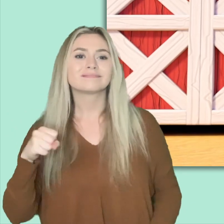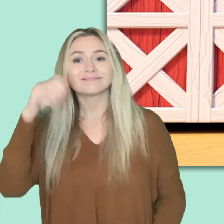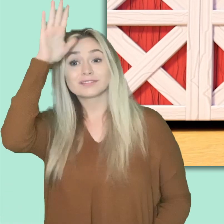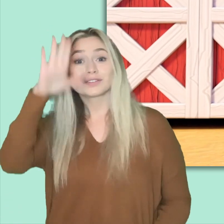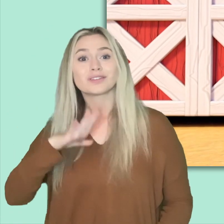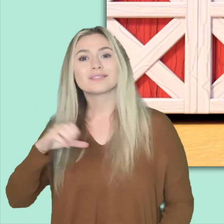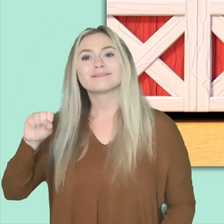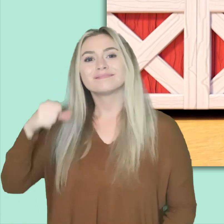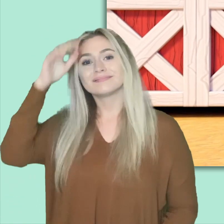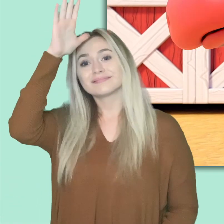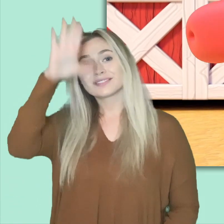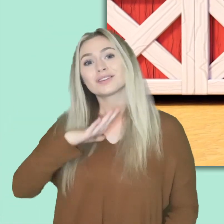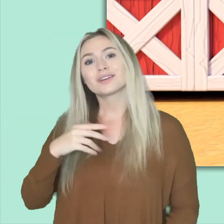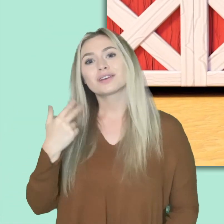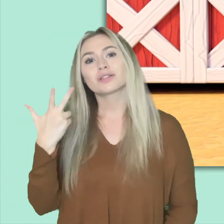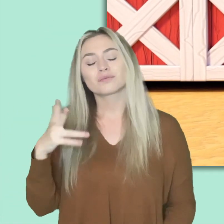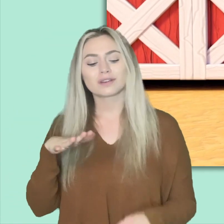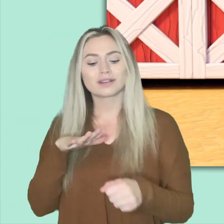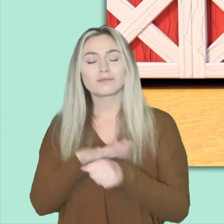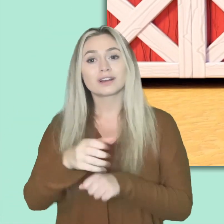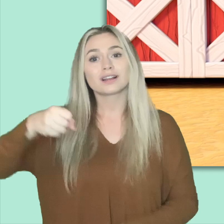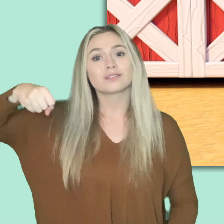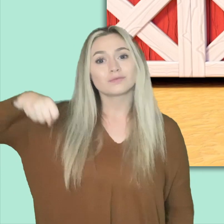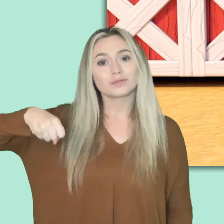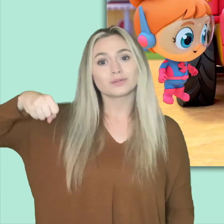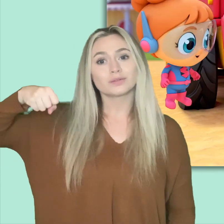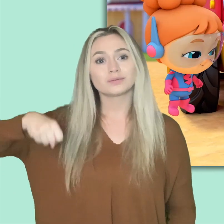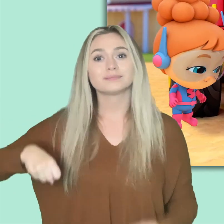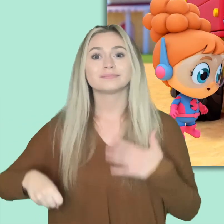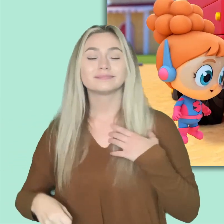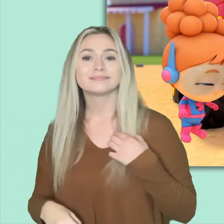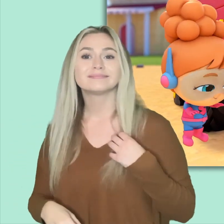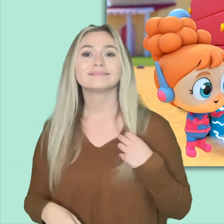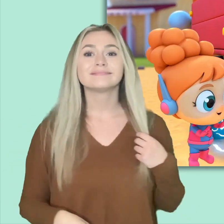Yes, sir, yes, sir, Three pails full.